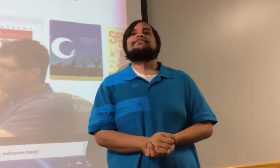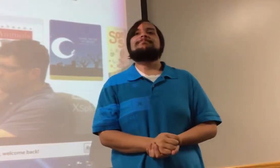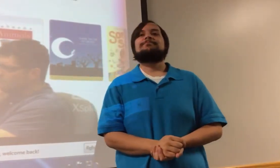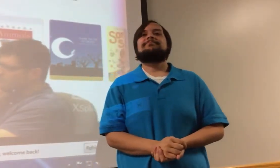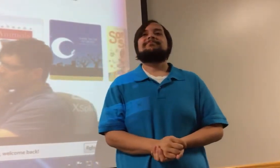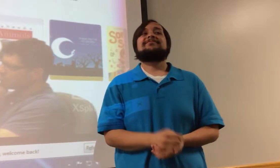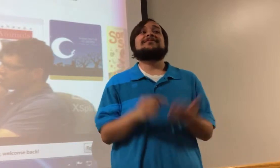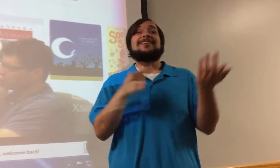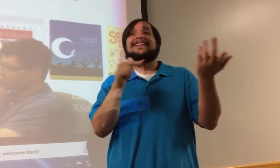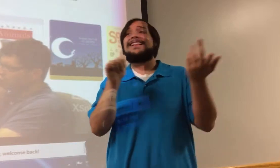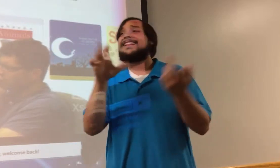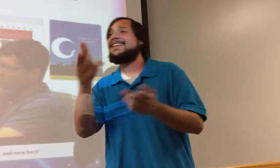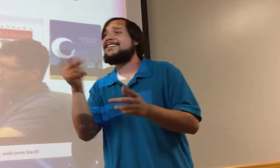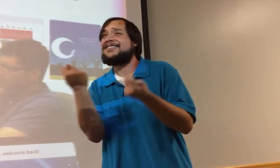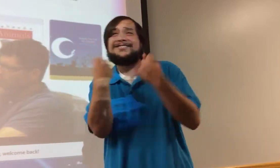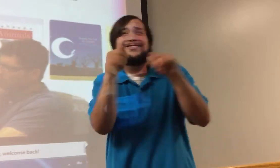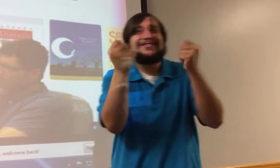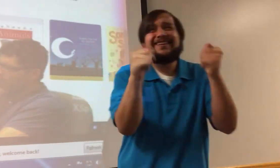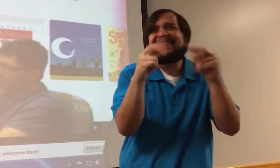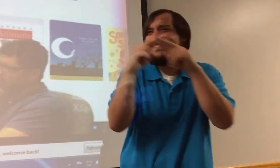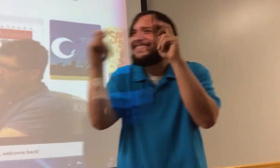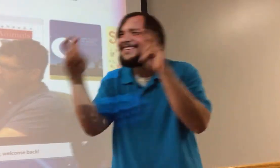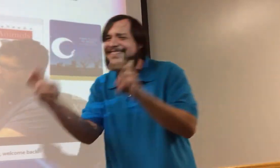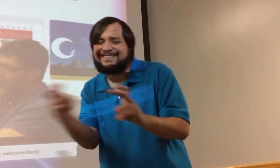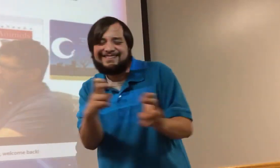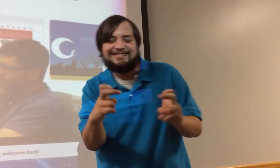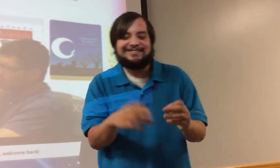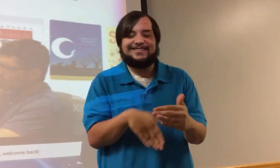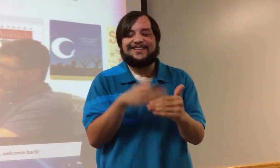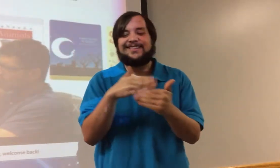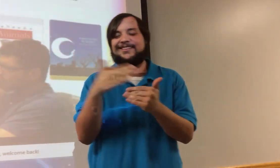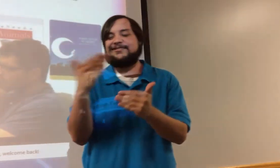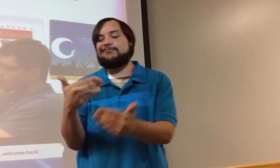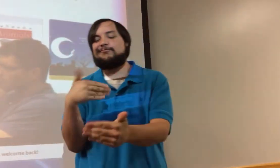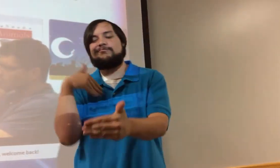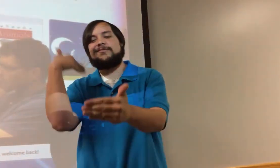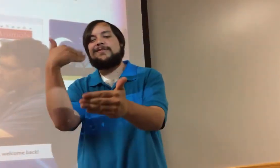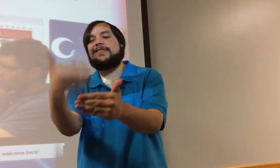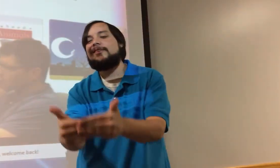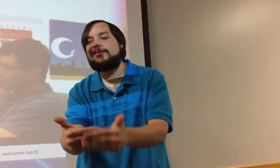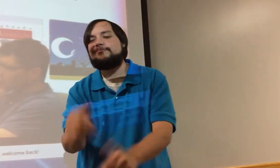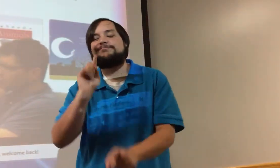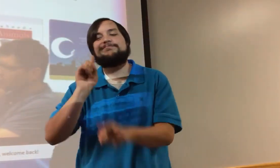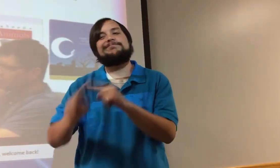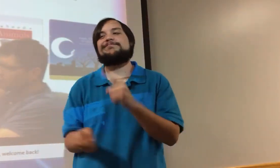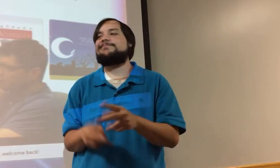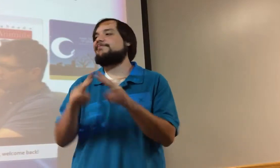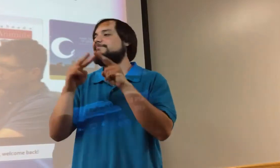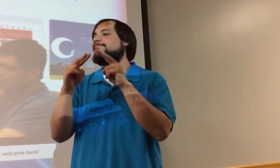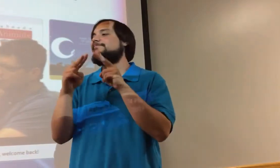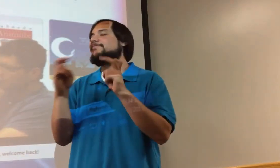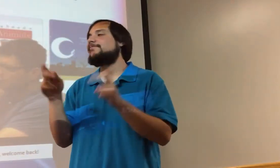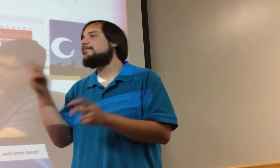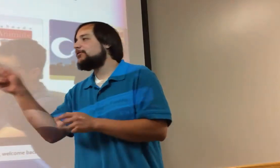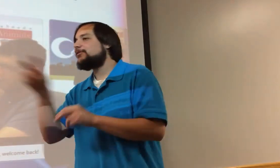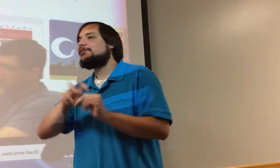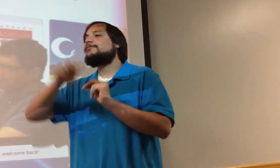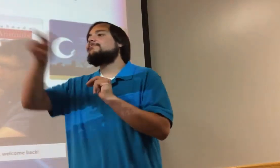we tried to get everything ironed out, and in the end, we just weren't able to make it work with